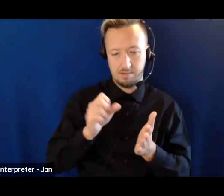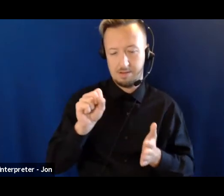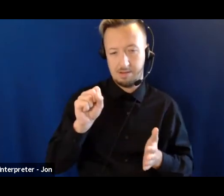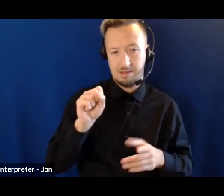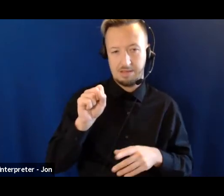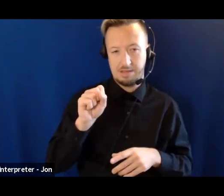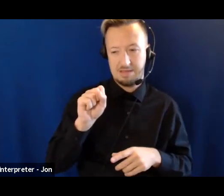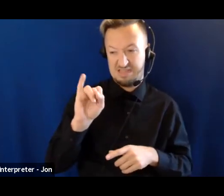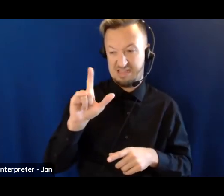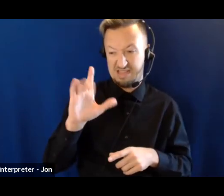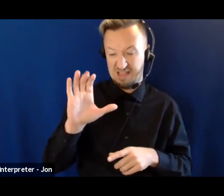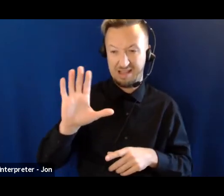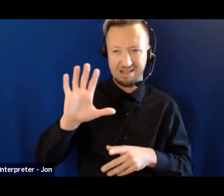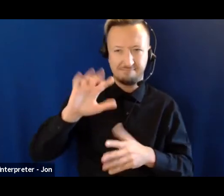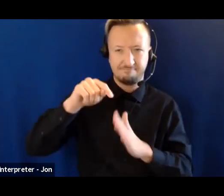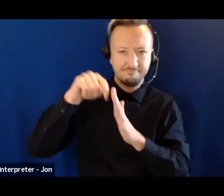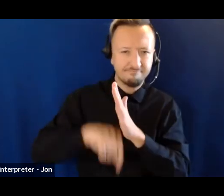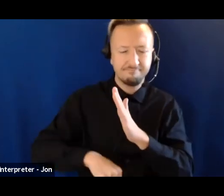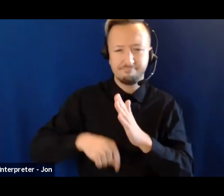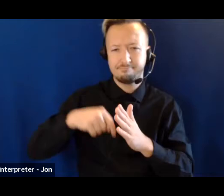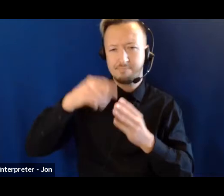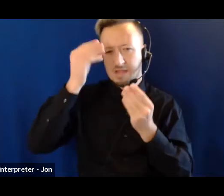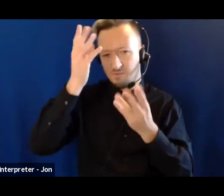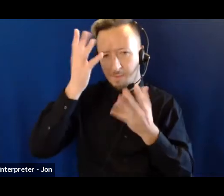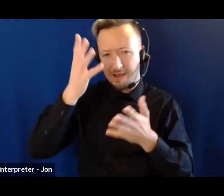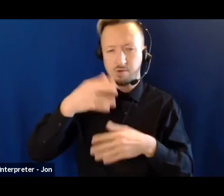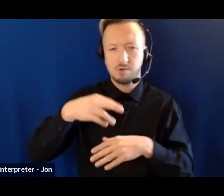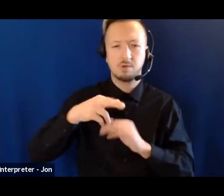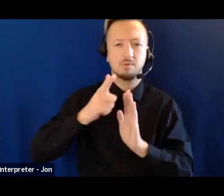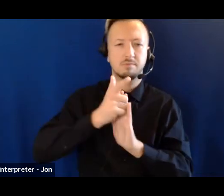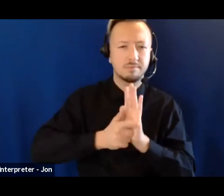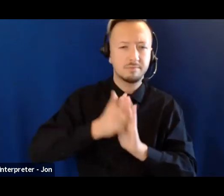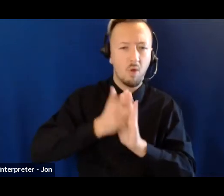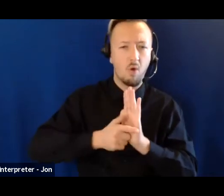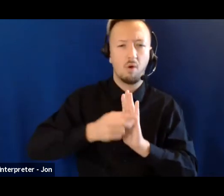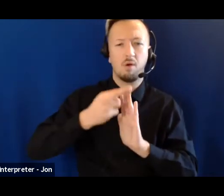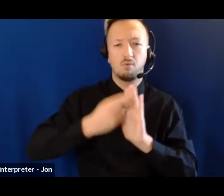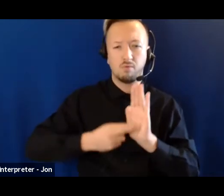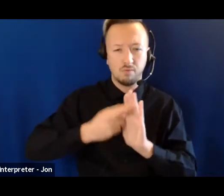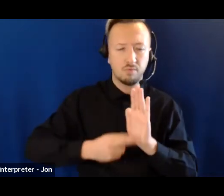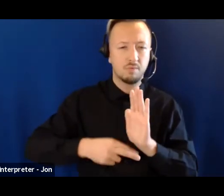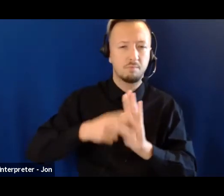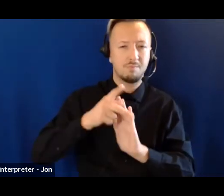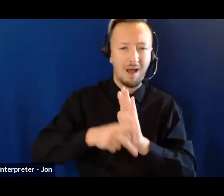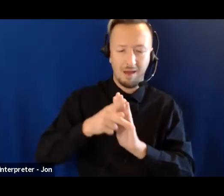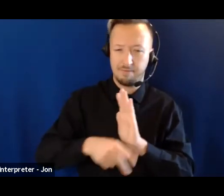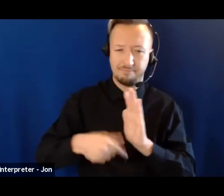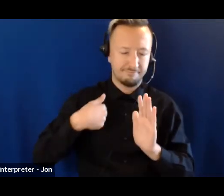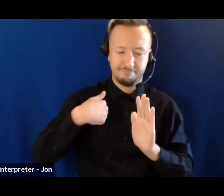details about the silk, and certainly not the regulations that go behind the silk and really kind